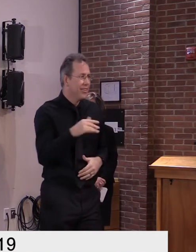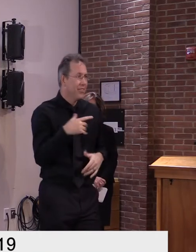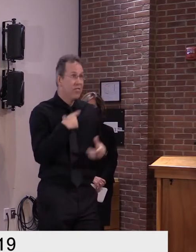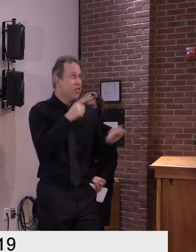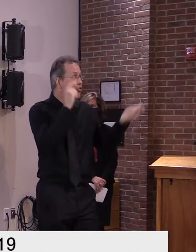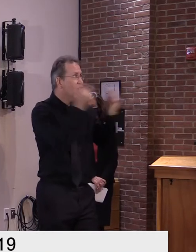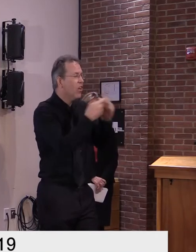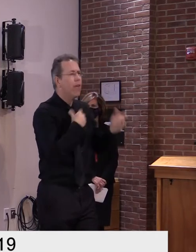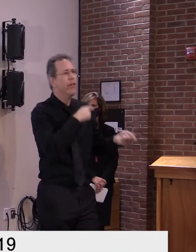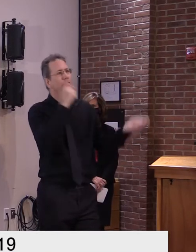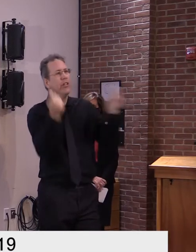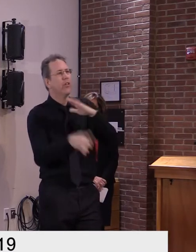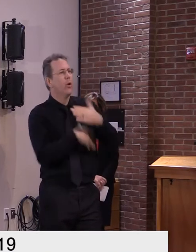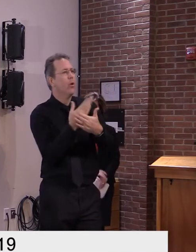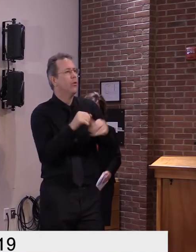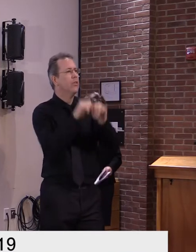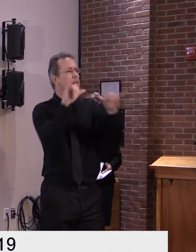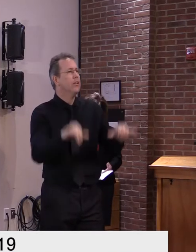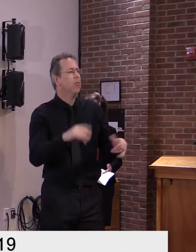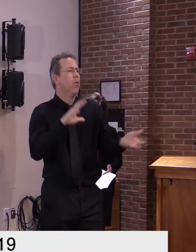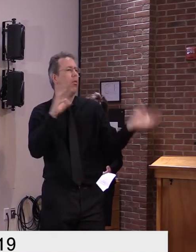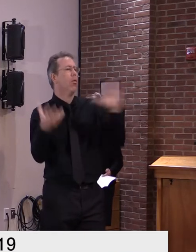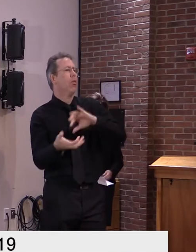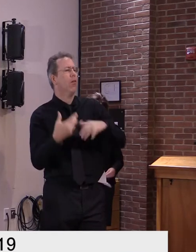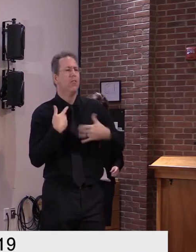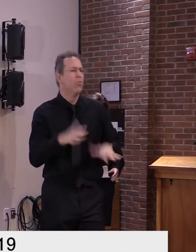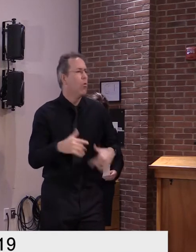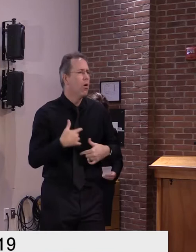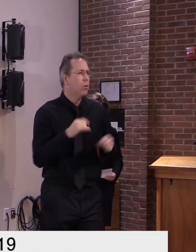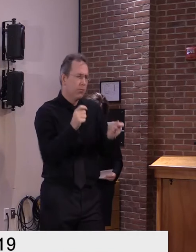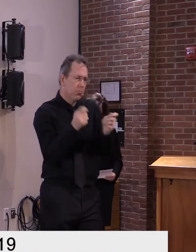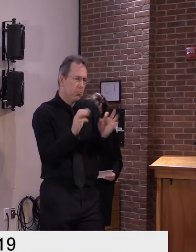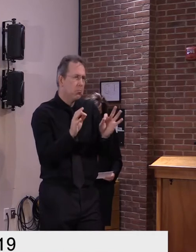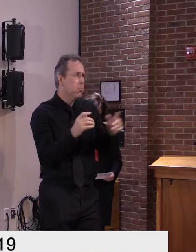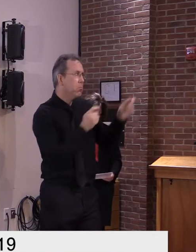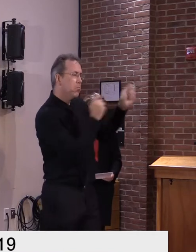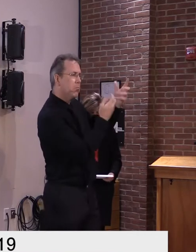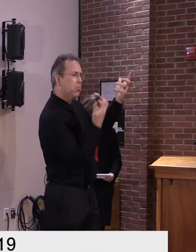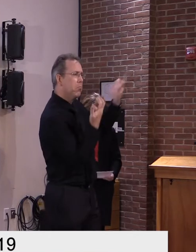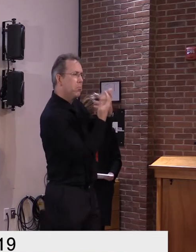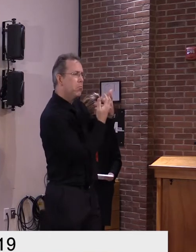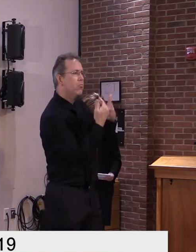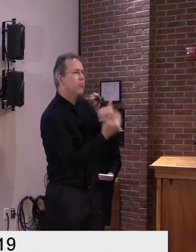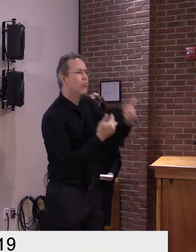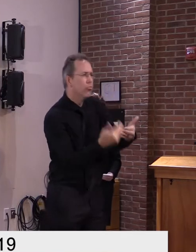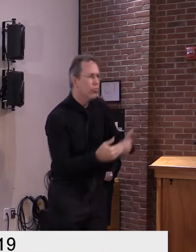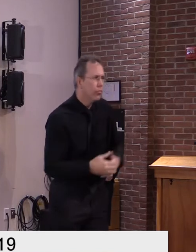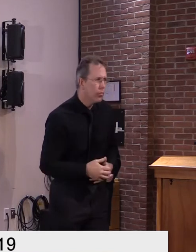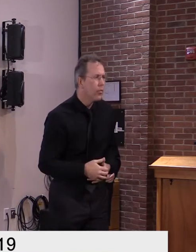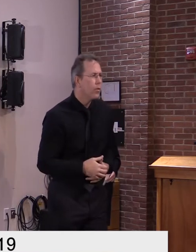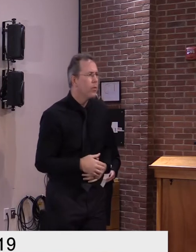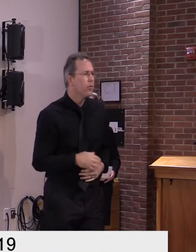handle the change. I mean, it's just for traditional unemployment, and any change whatsoever